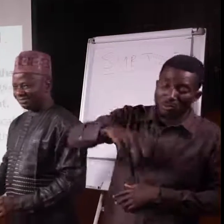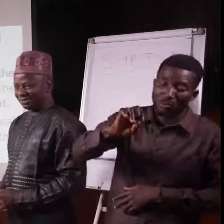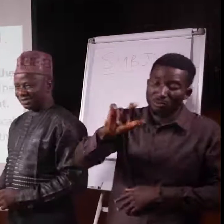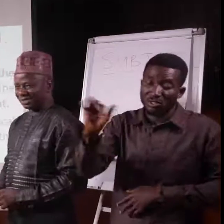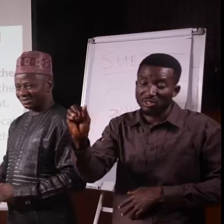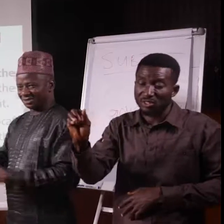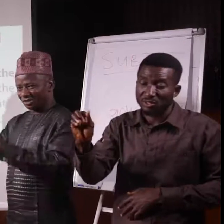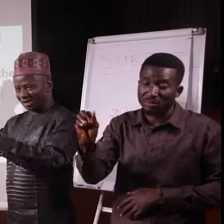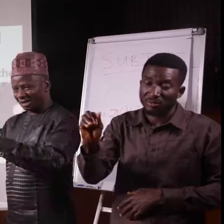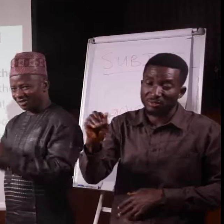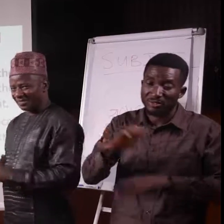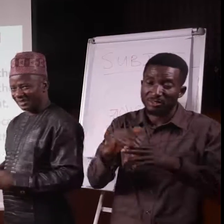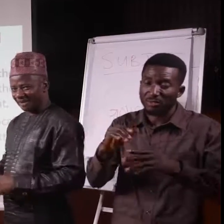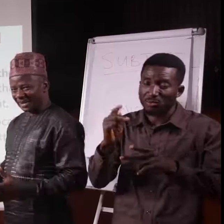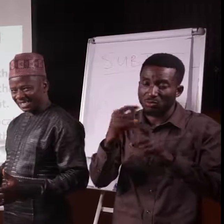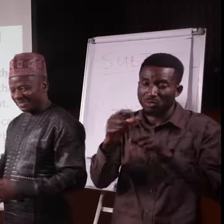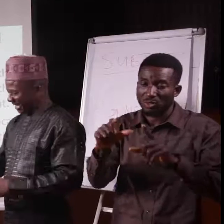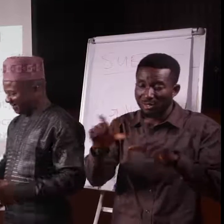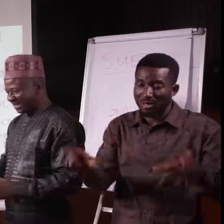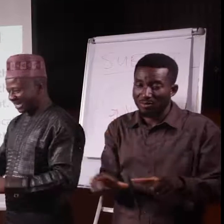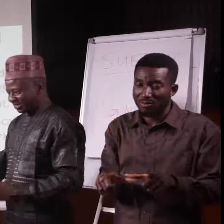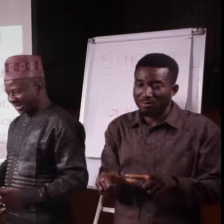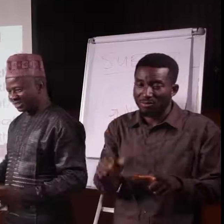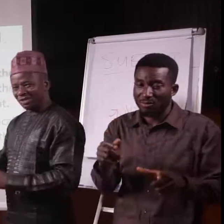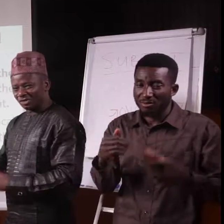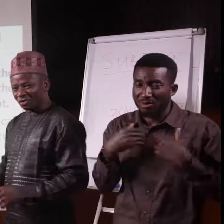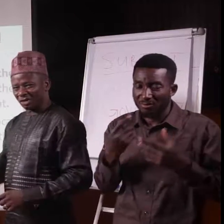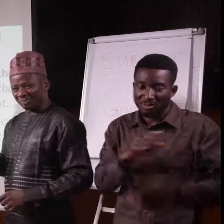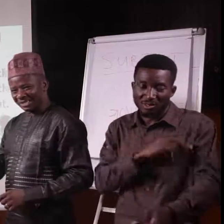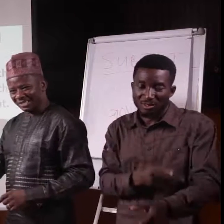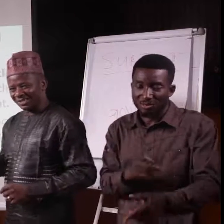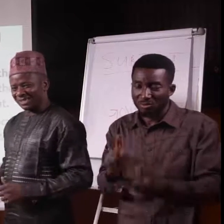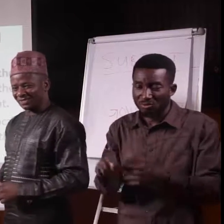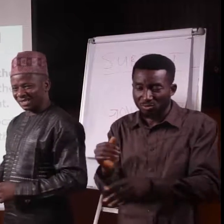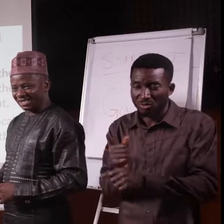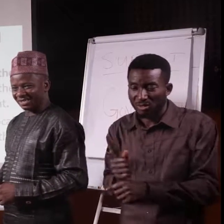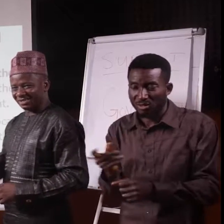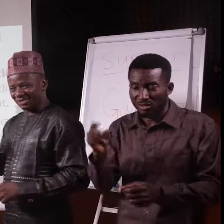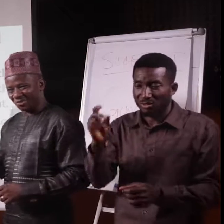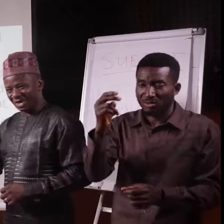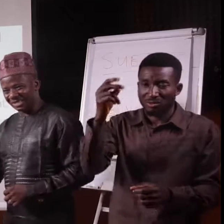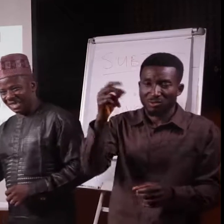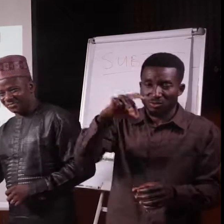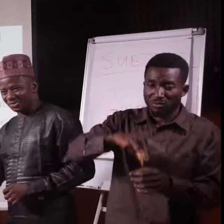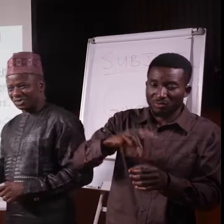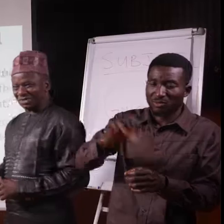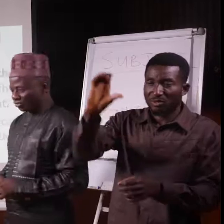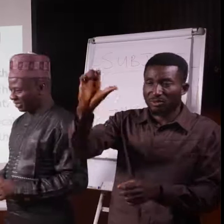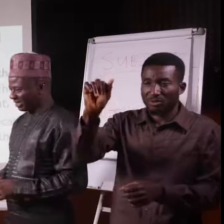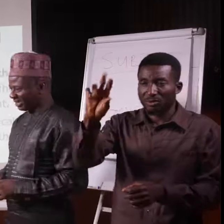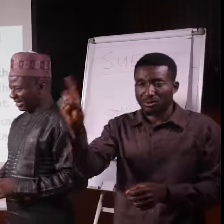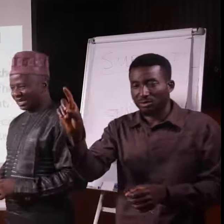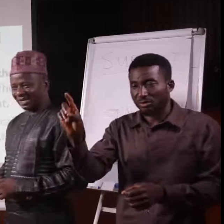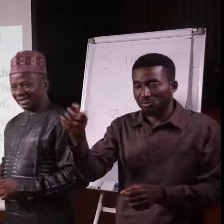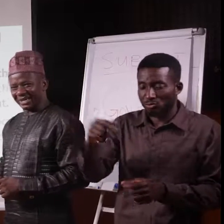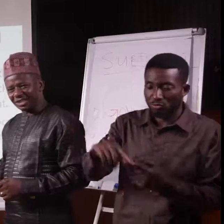ward level to the local government participate. Everybody has the right to go and obtain his voter's card, to go and cast vote